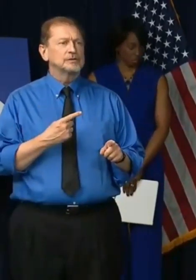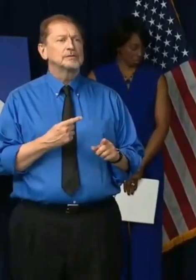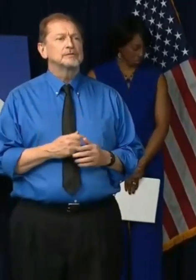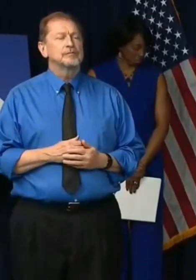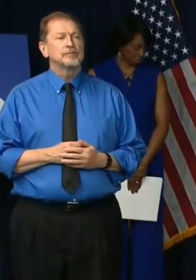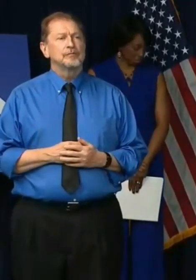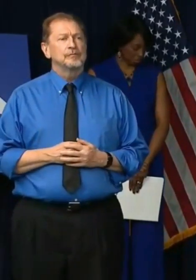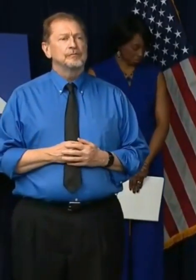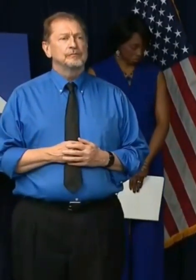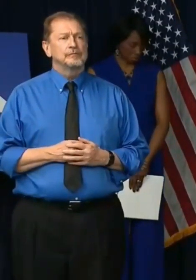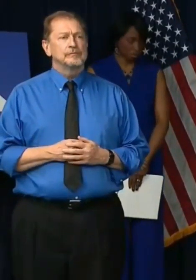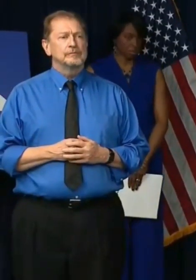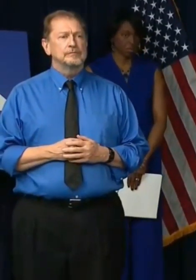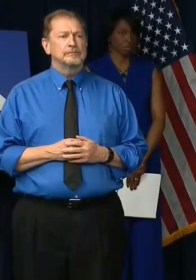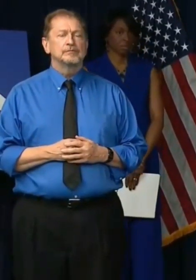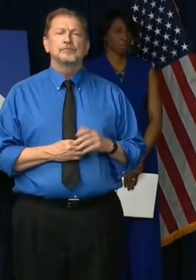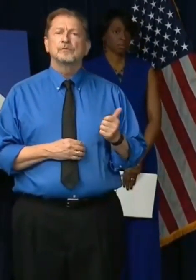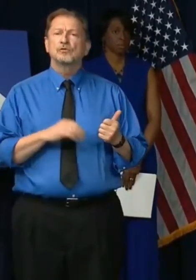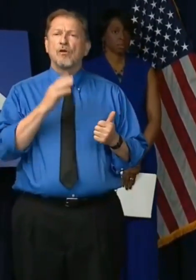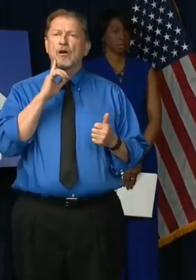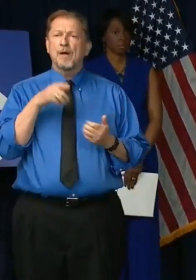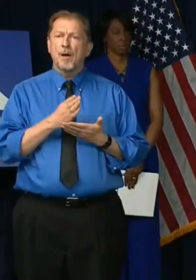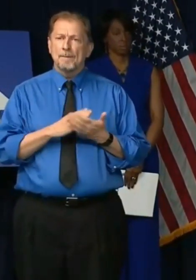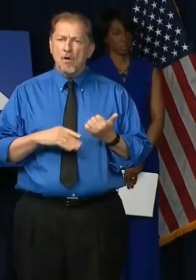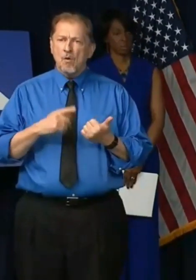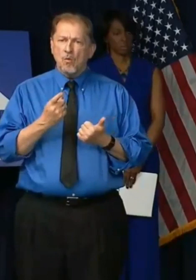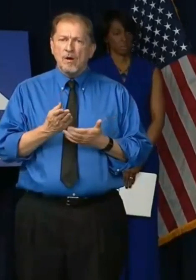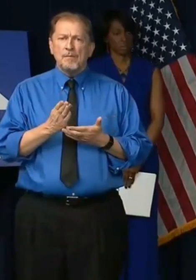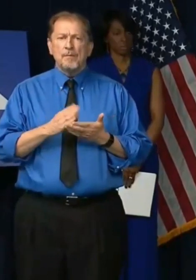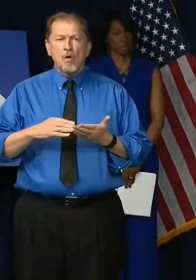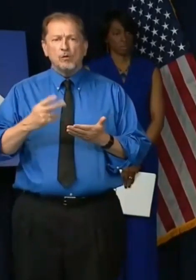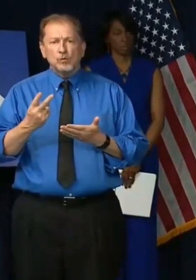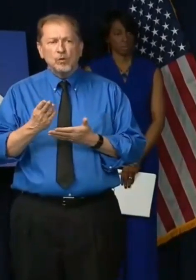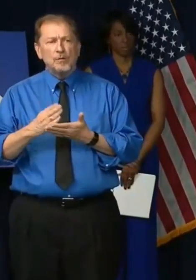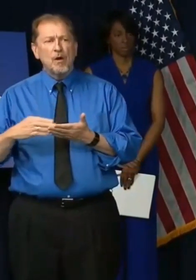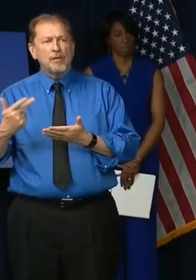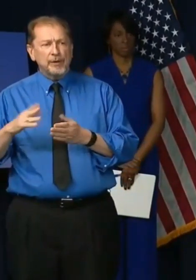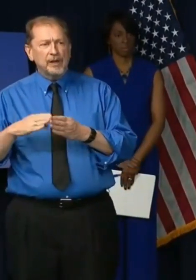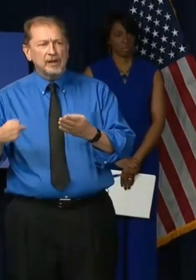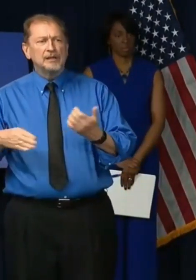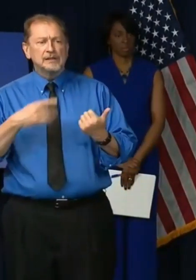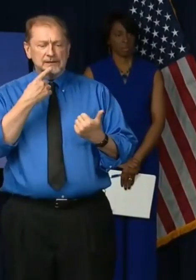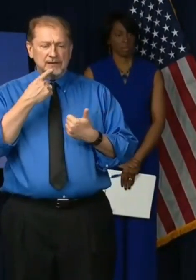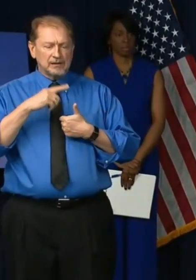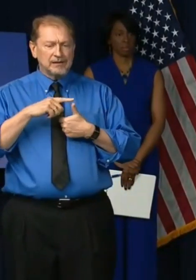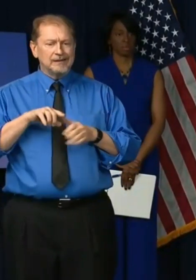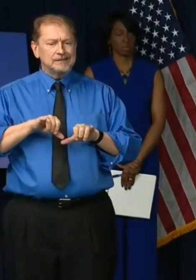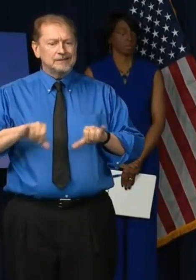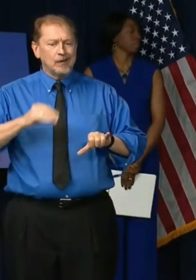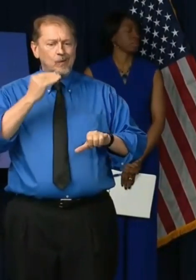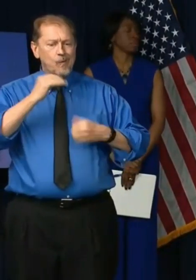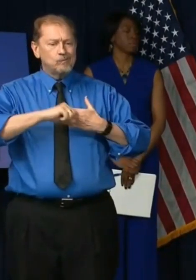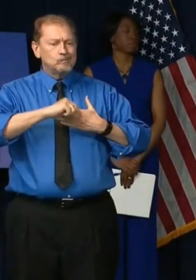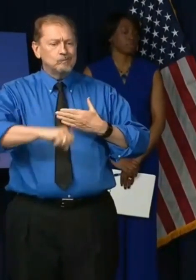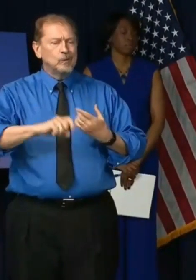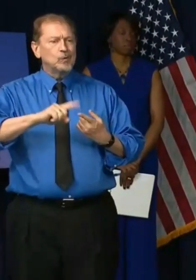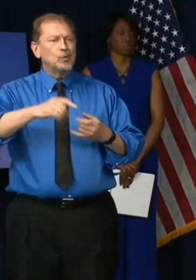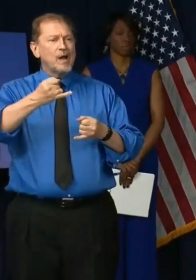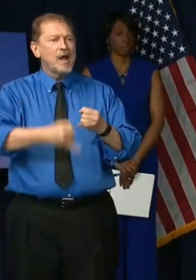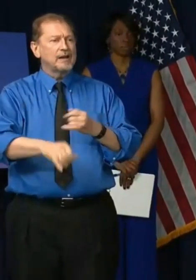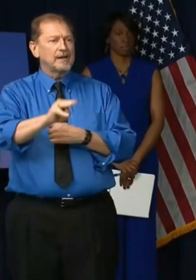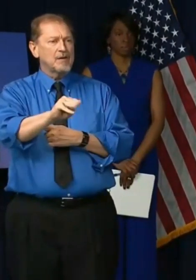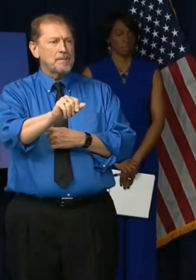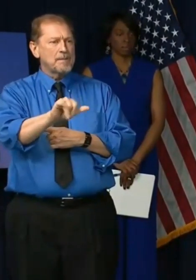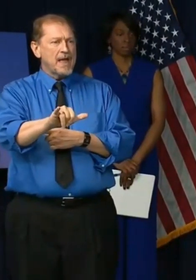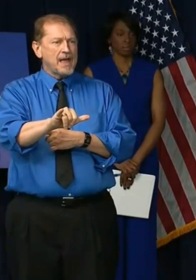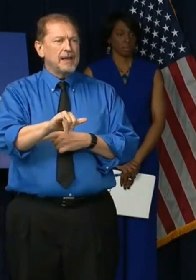colleagues. So the phases that you mentioned yesterday, obviously stay at home extended through the end of May. The